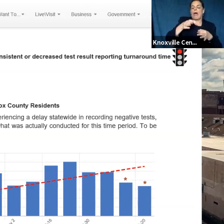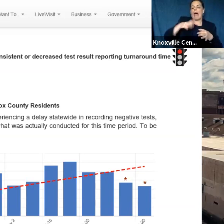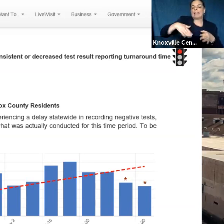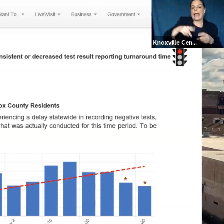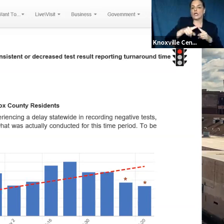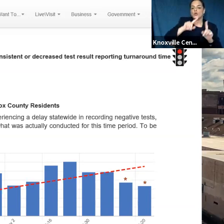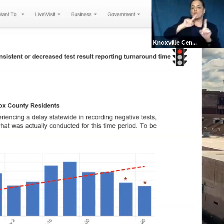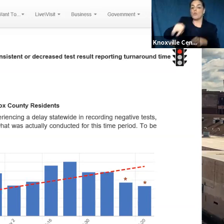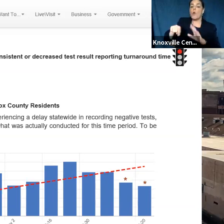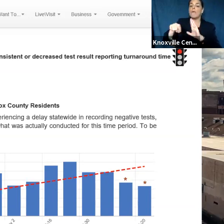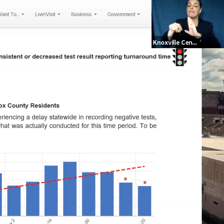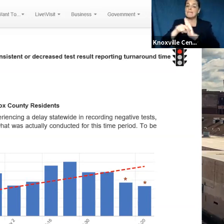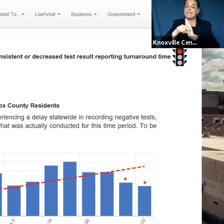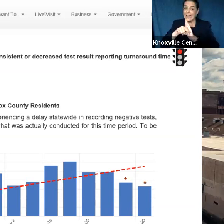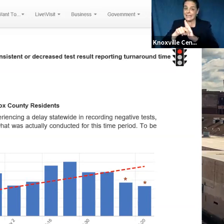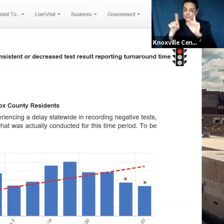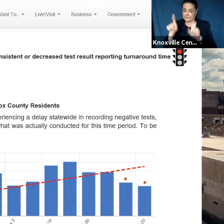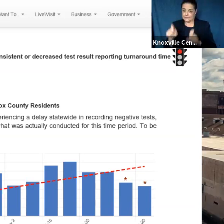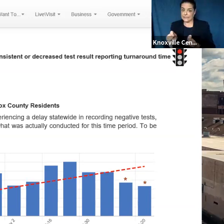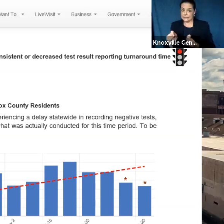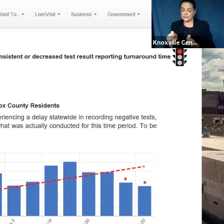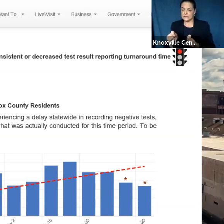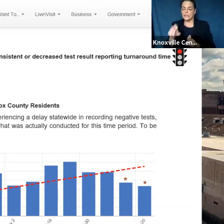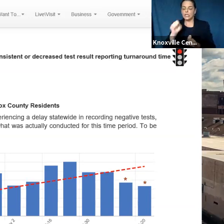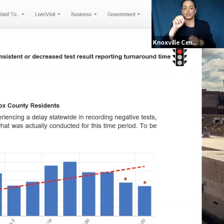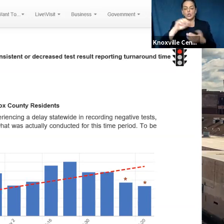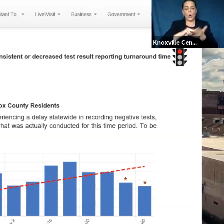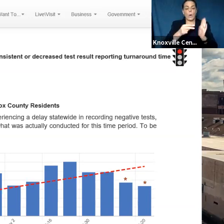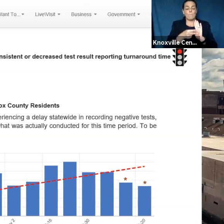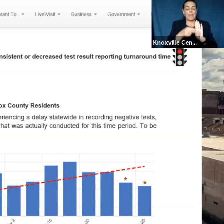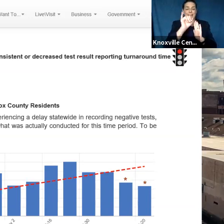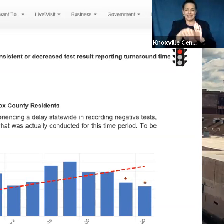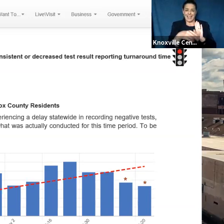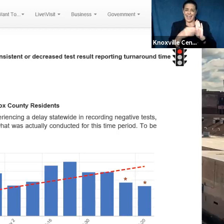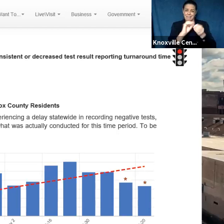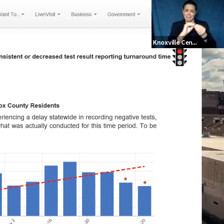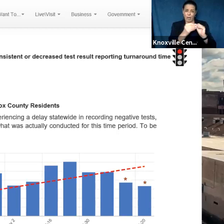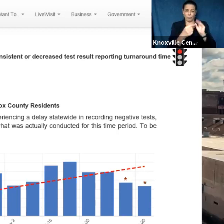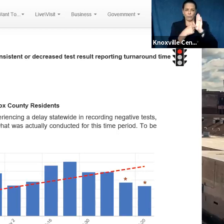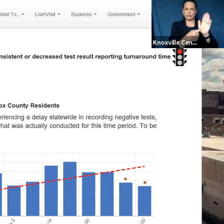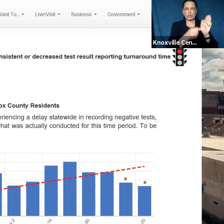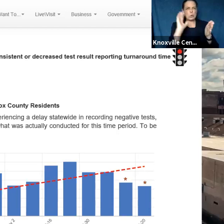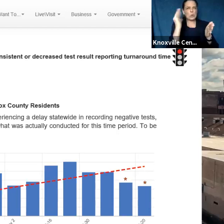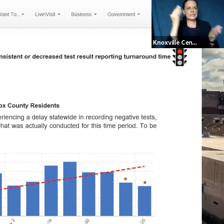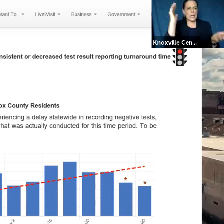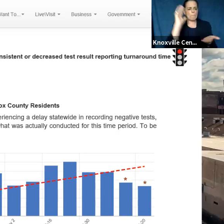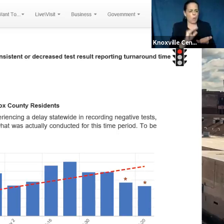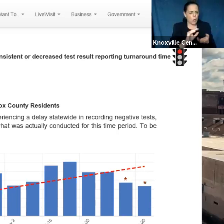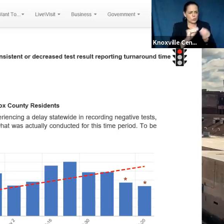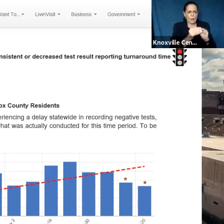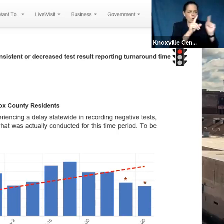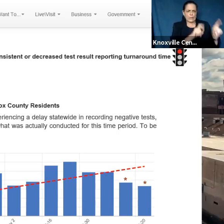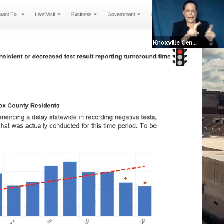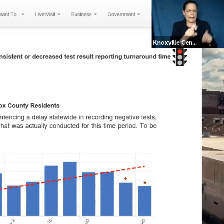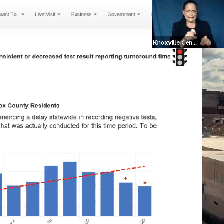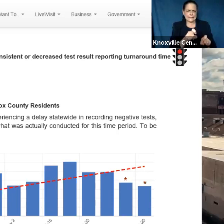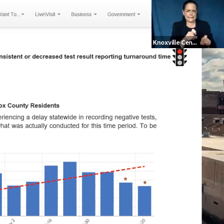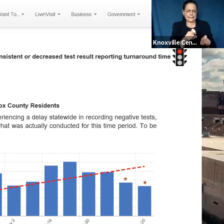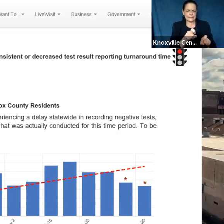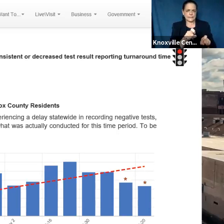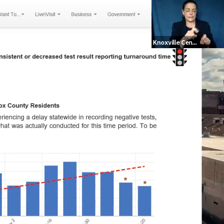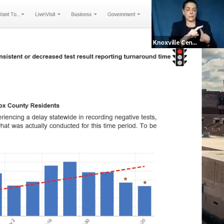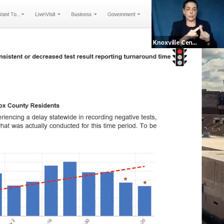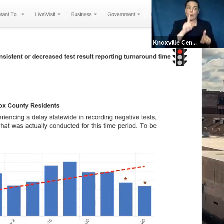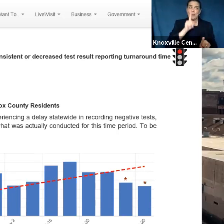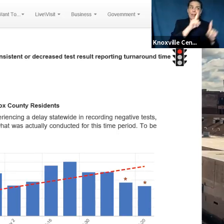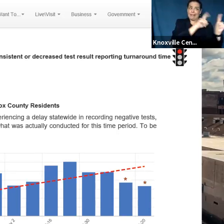tests. Therefore, data is demonstrating lower numbers than are actually tests